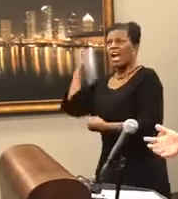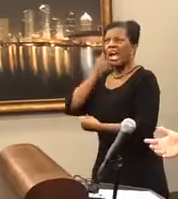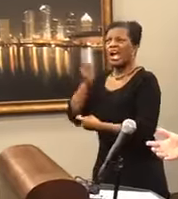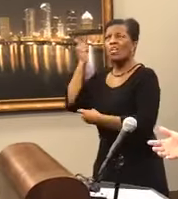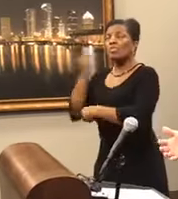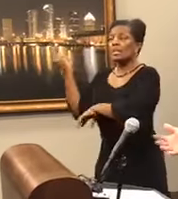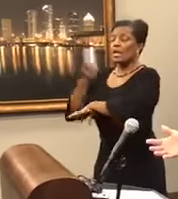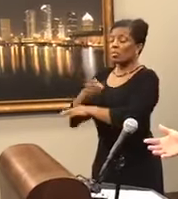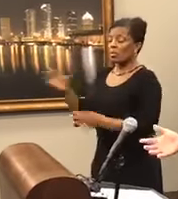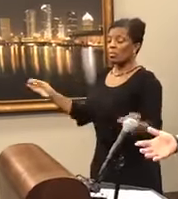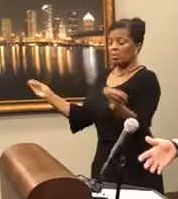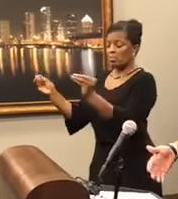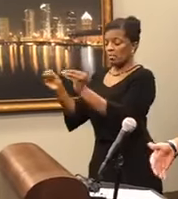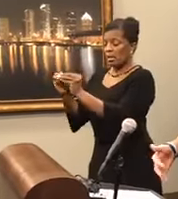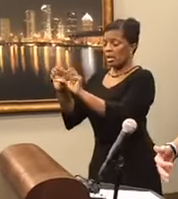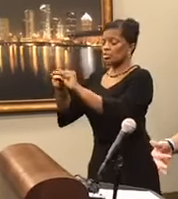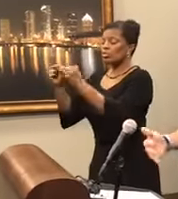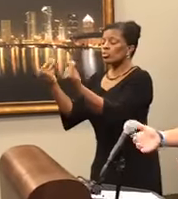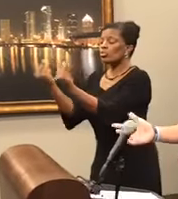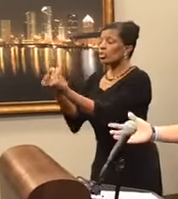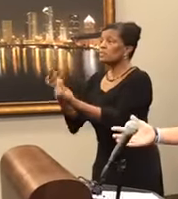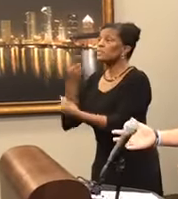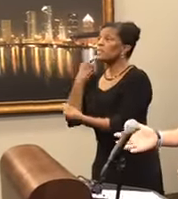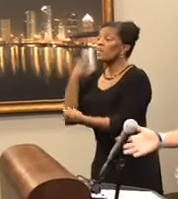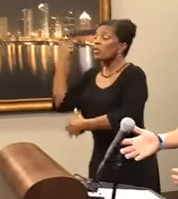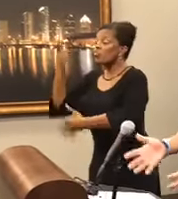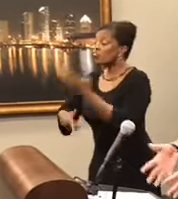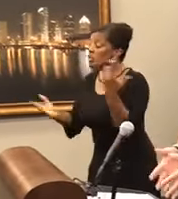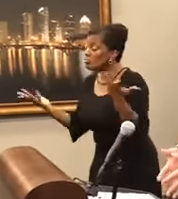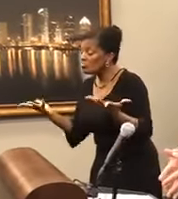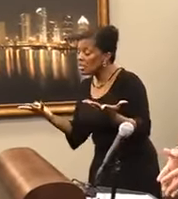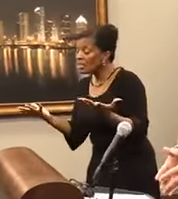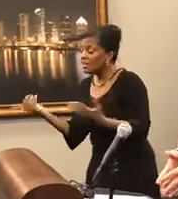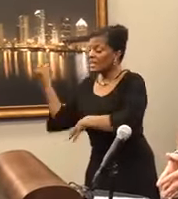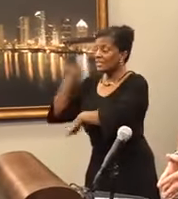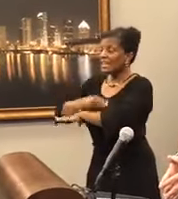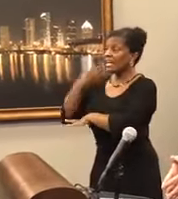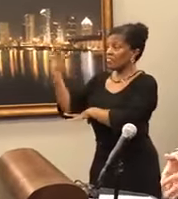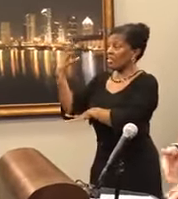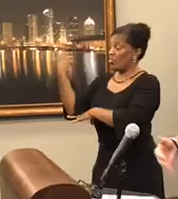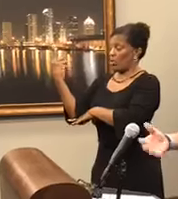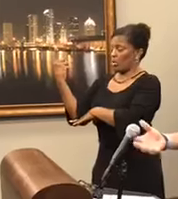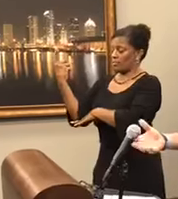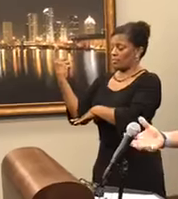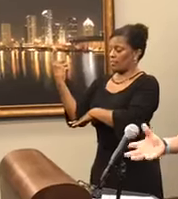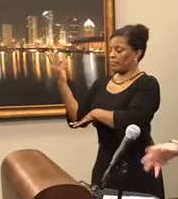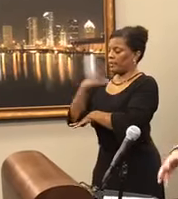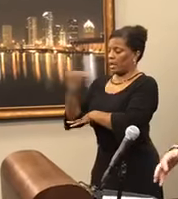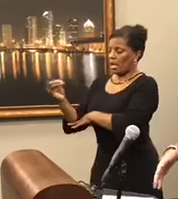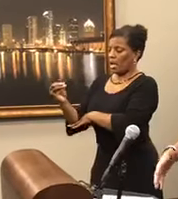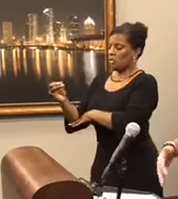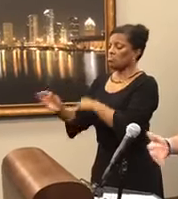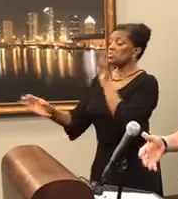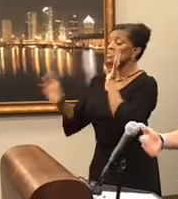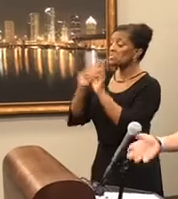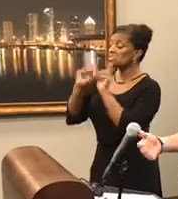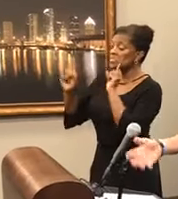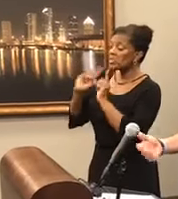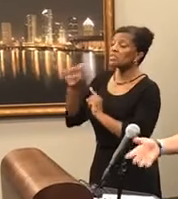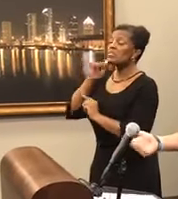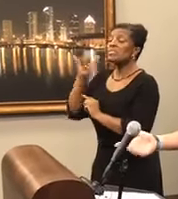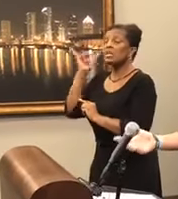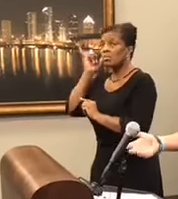would meet as a group, and we would say, what day is it? And today was day 51. And we discussed yesterday, I said,